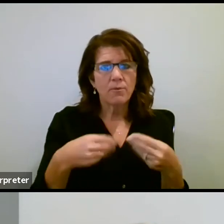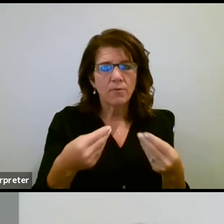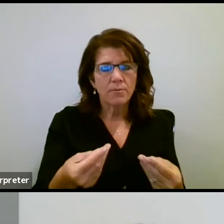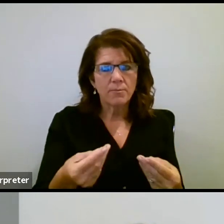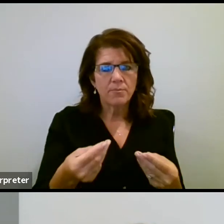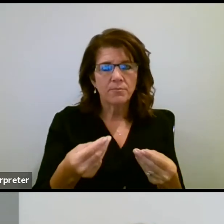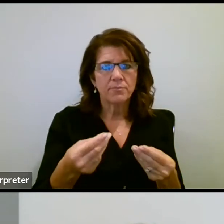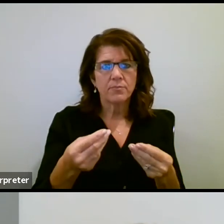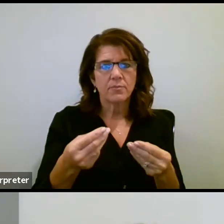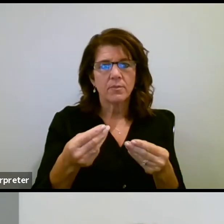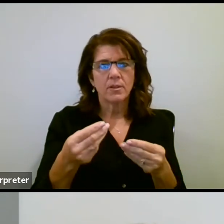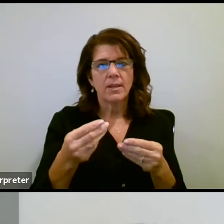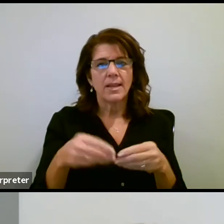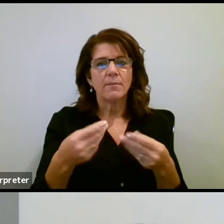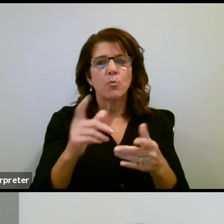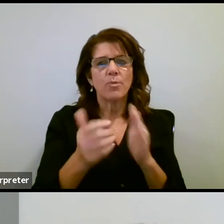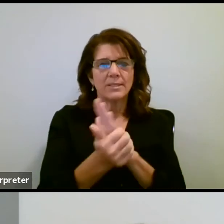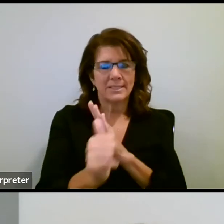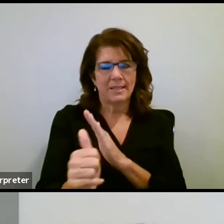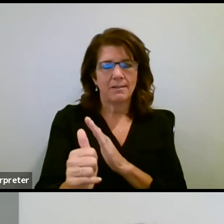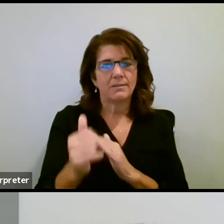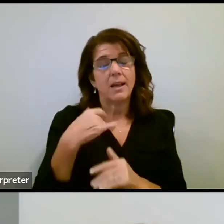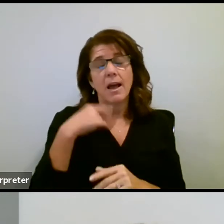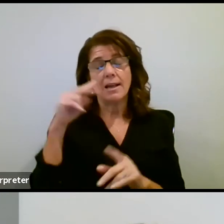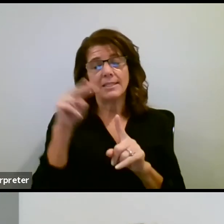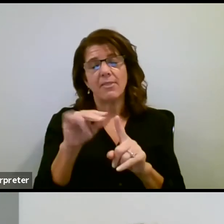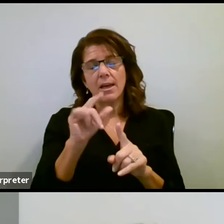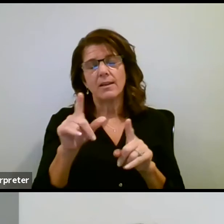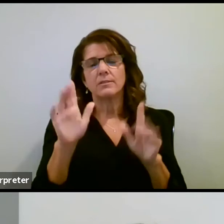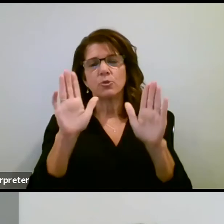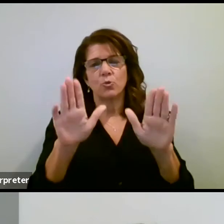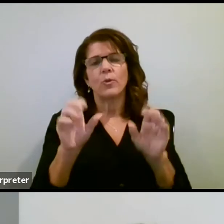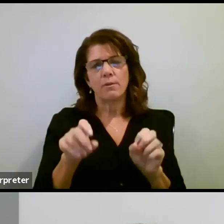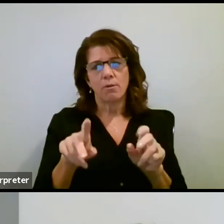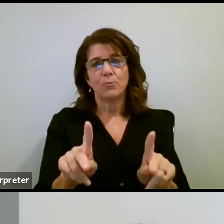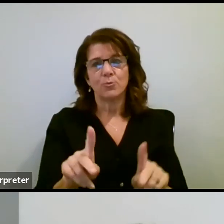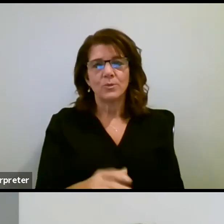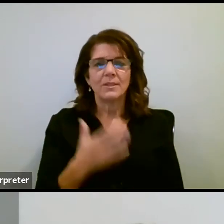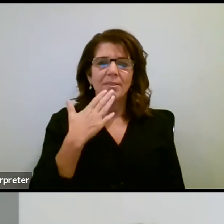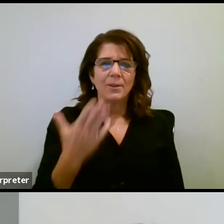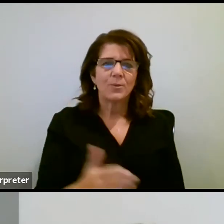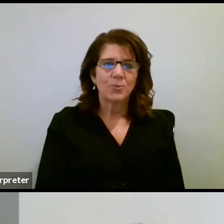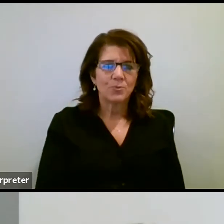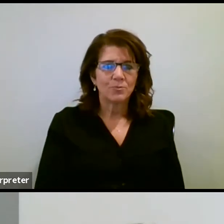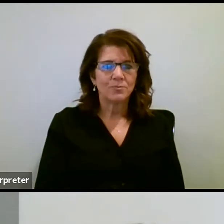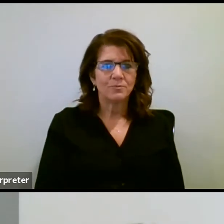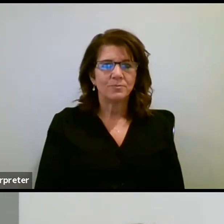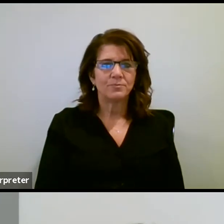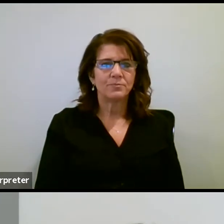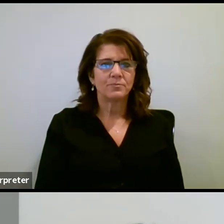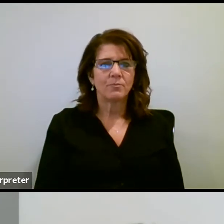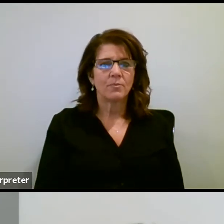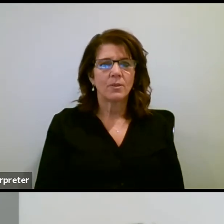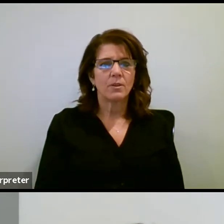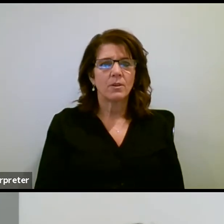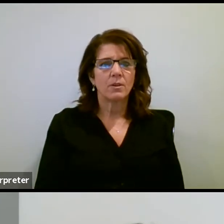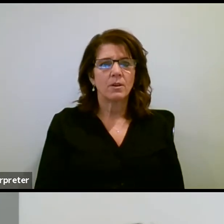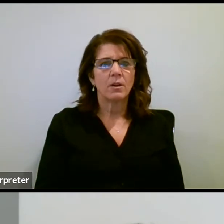what I see as a great opportunity. Thank you. Thank you. Just as a